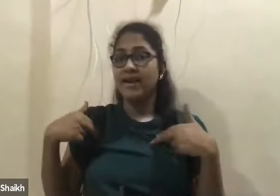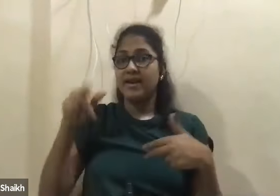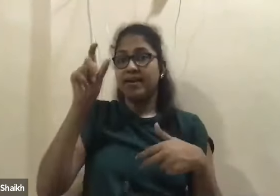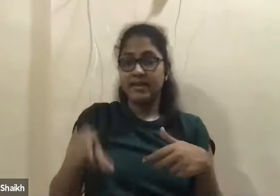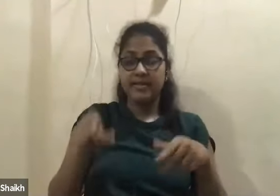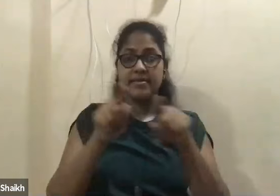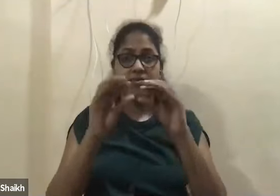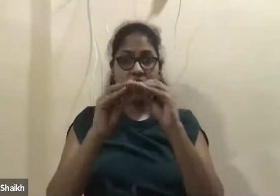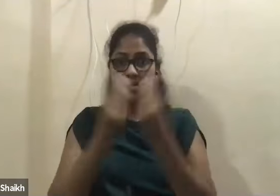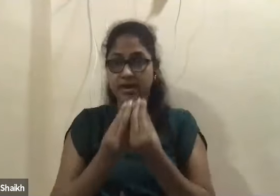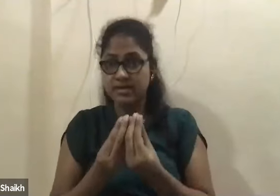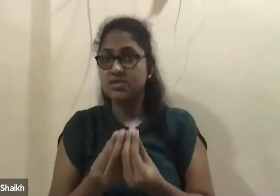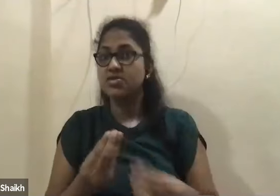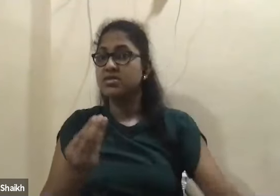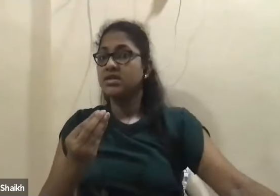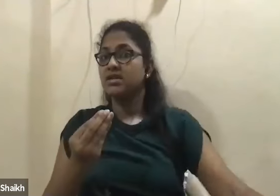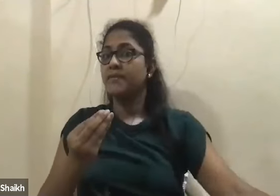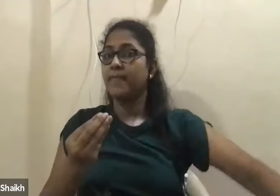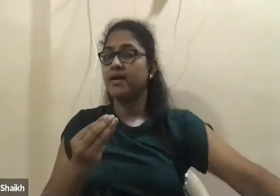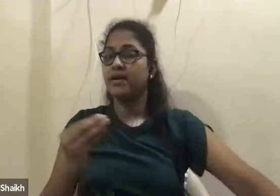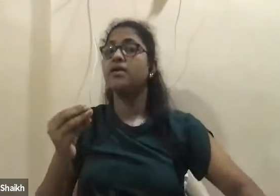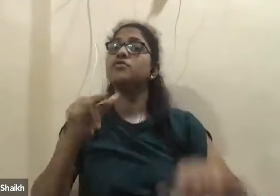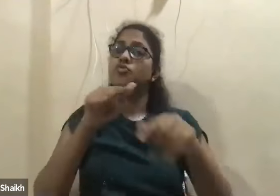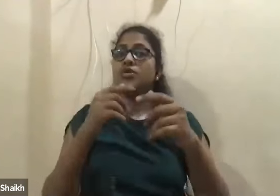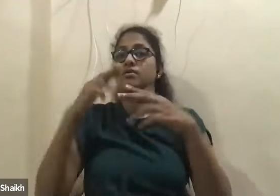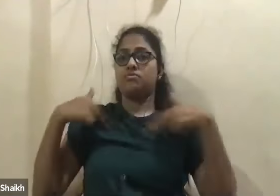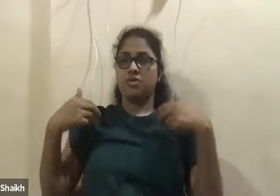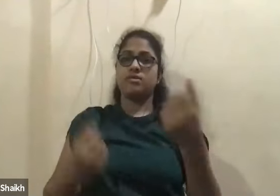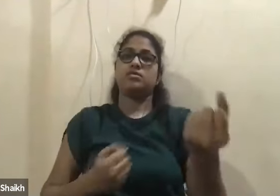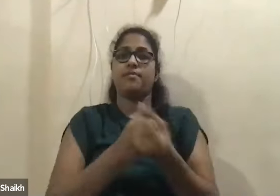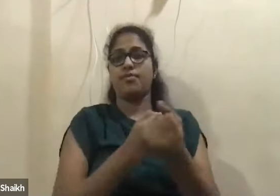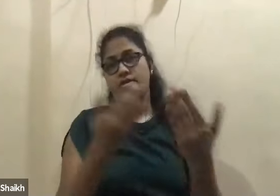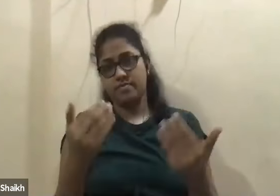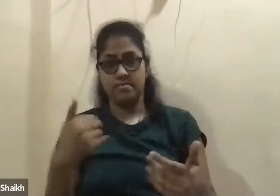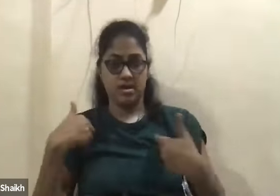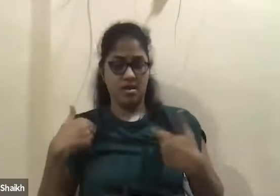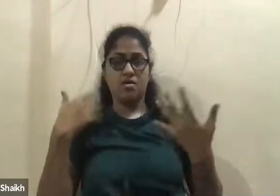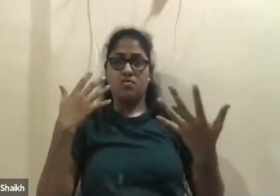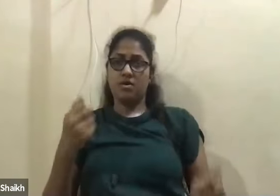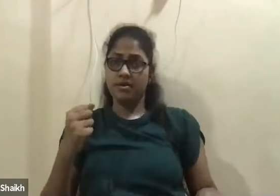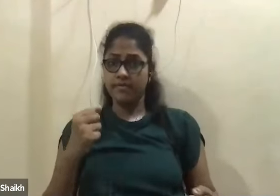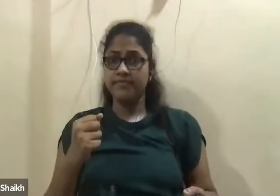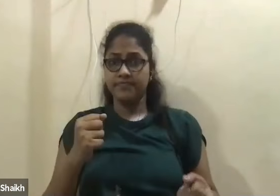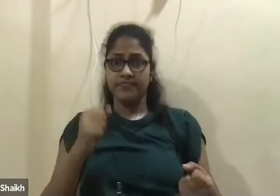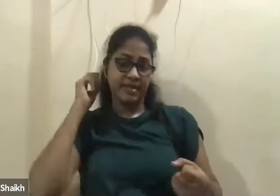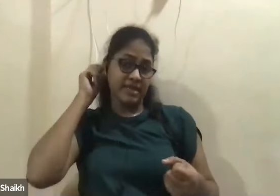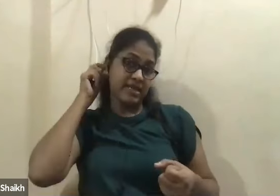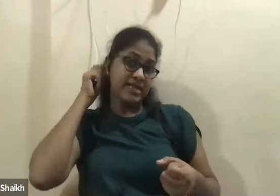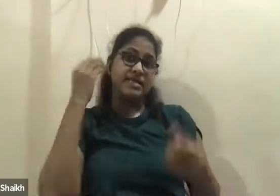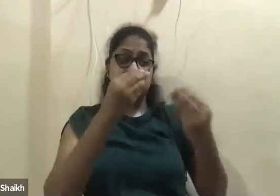lawyer can support you with. So like, I wouldn't want to necessarily wanted to insert a certain clause, but I can tell you, if